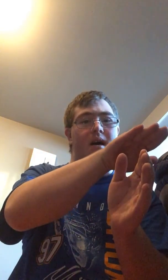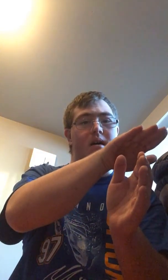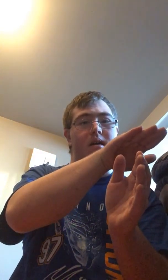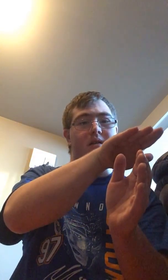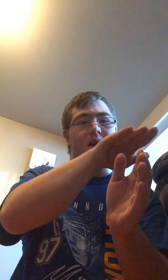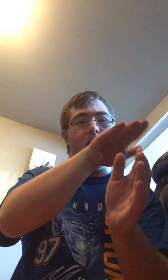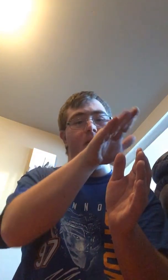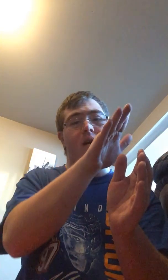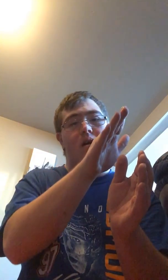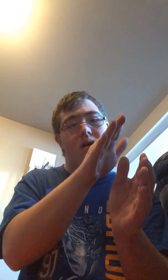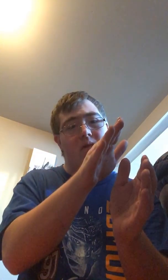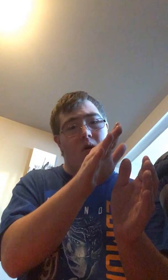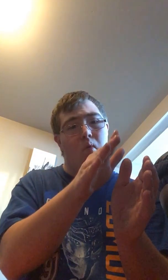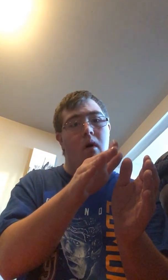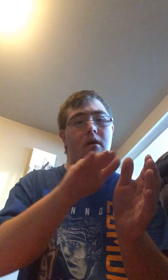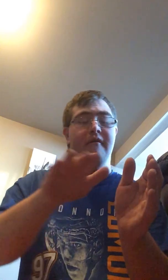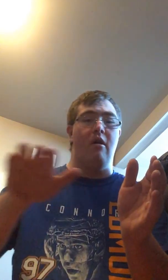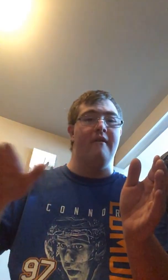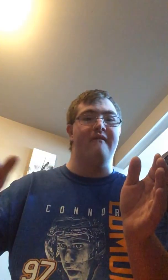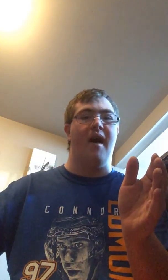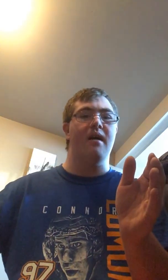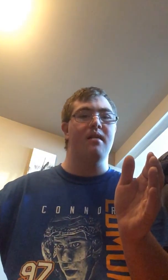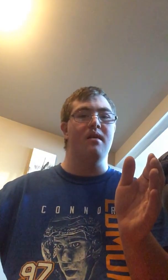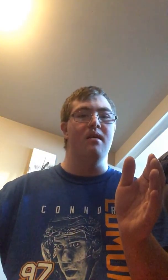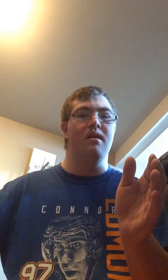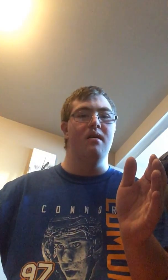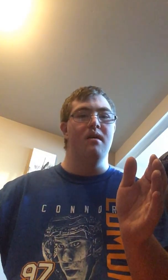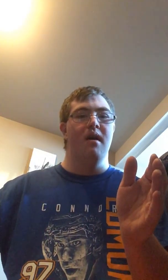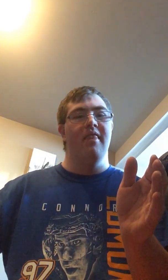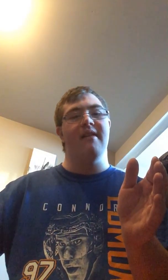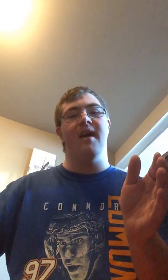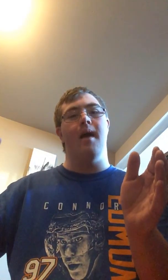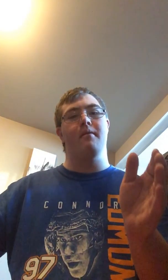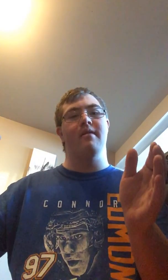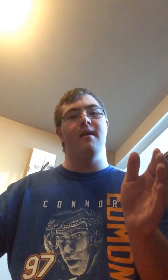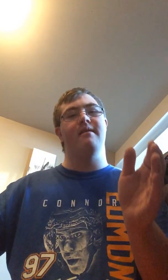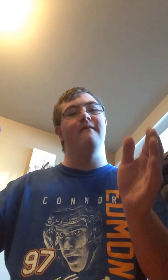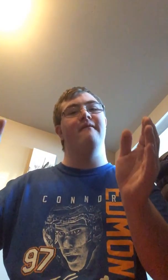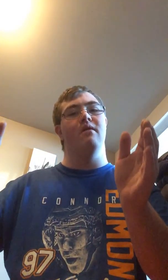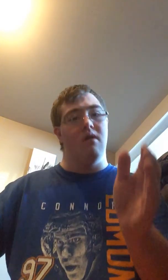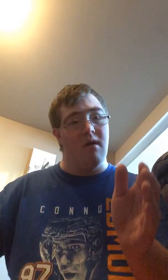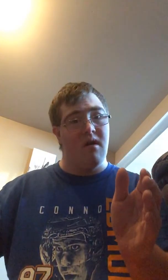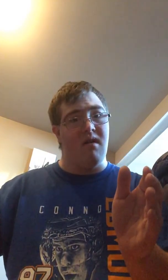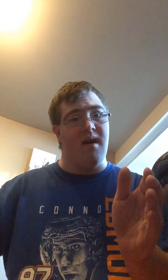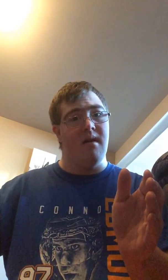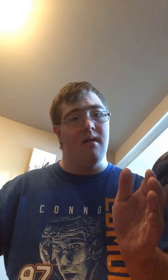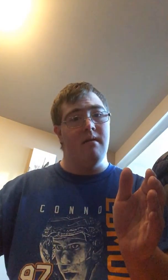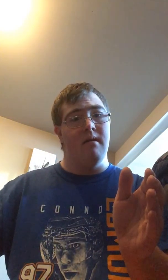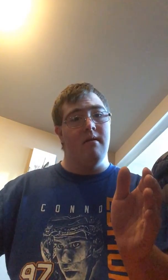of like a waterfall effect. That's a hyperintensive artery